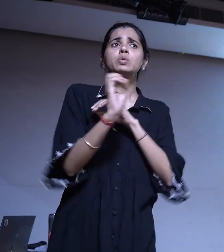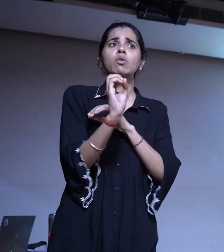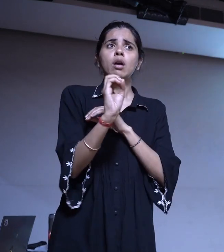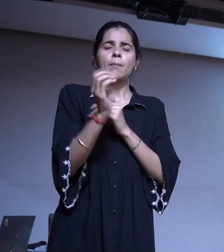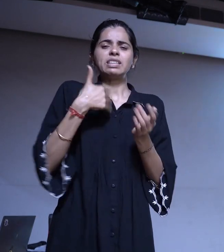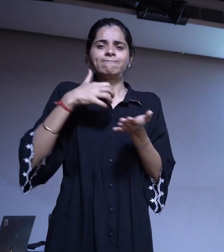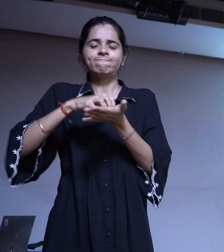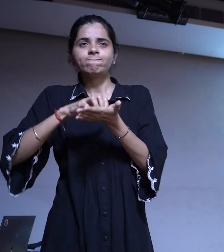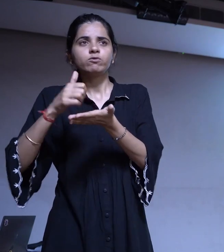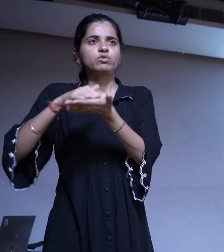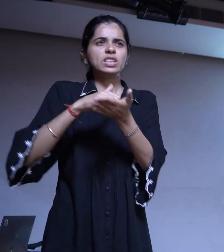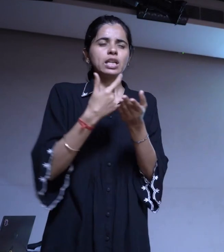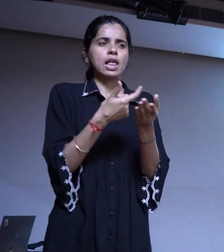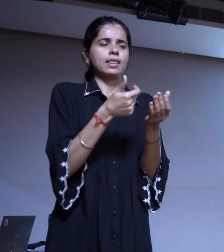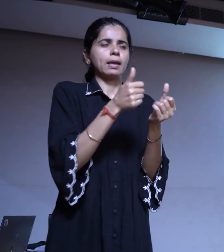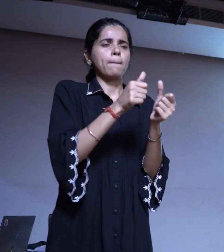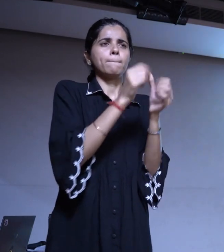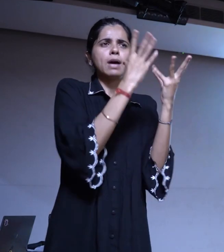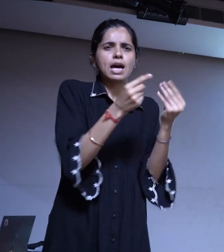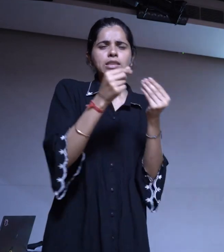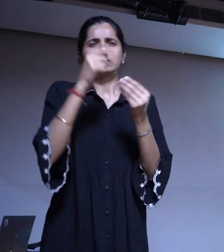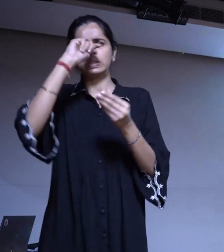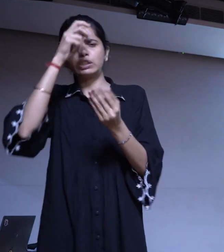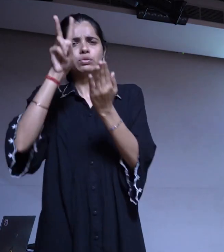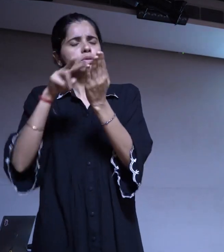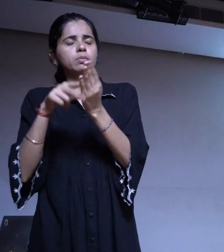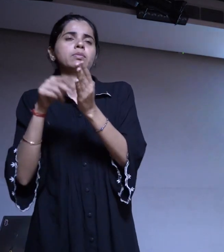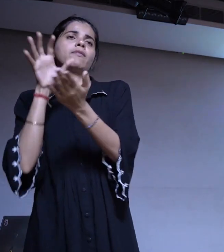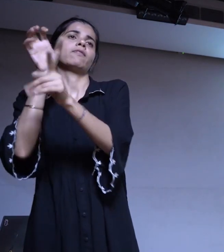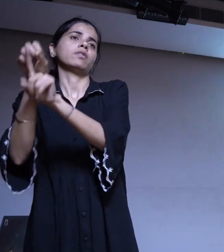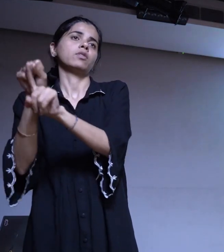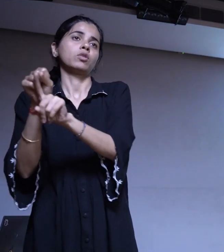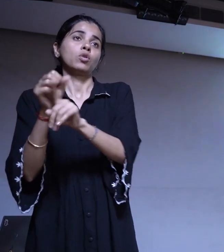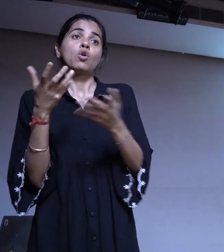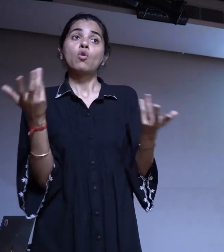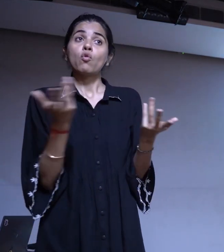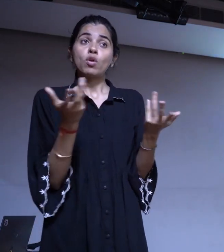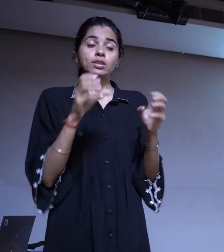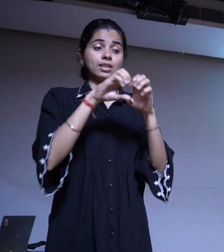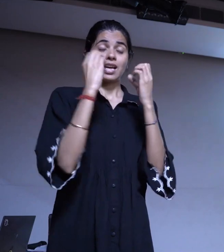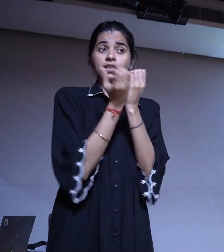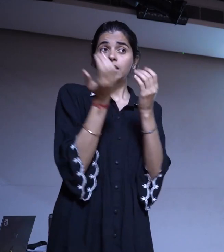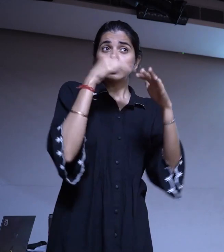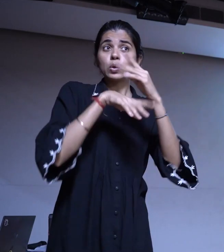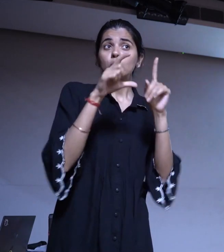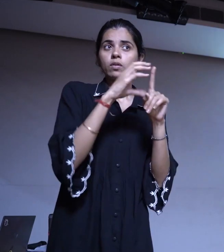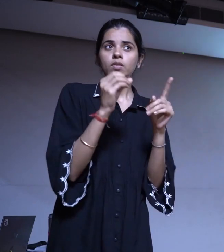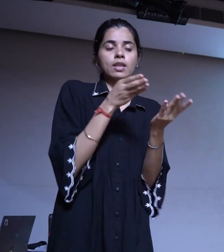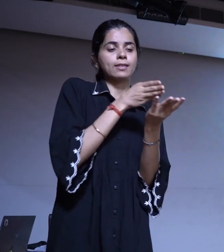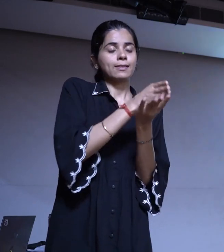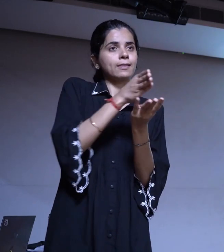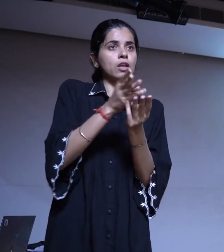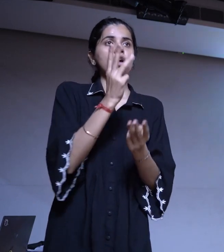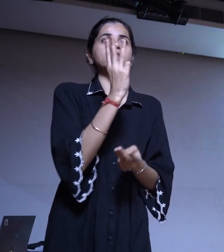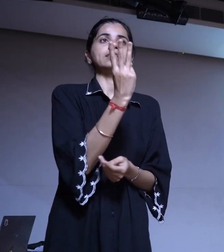might have weaknesses in some domains so the next question clearly comes is what can you do with class so there are three ways